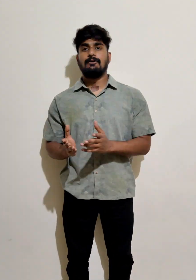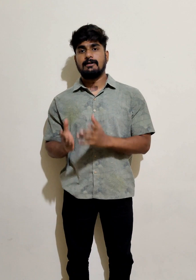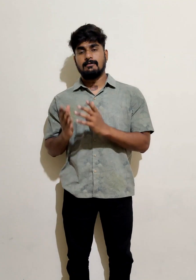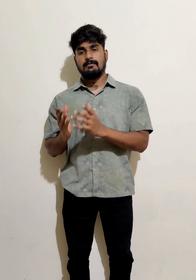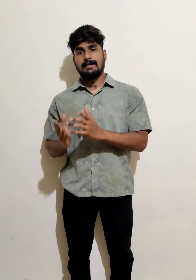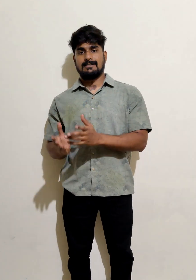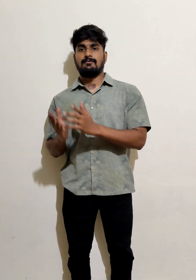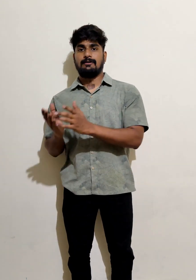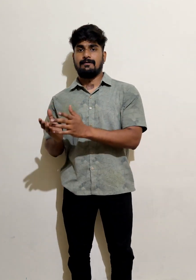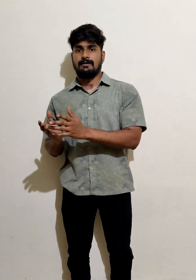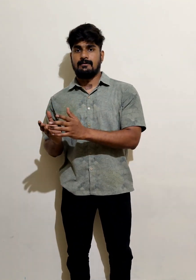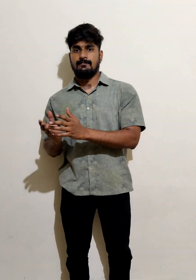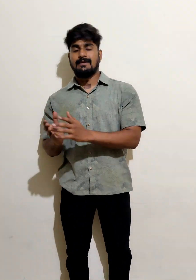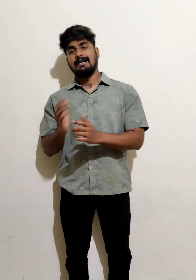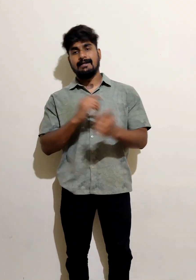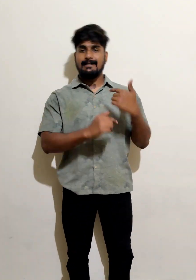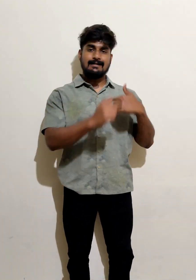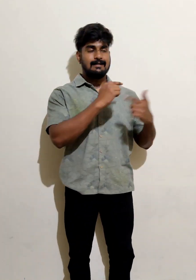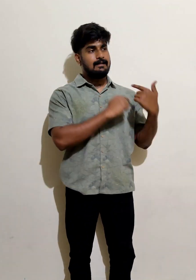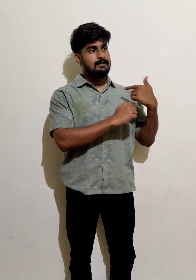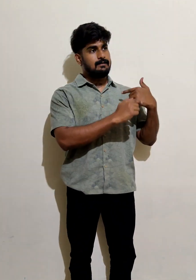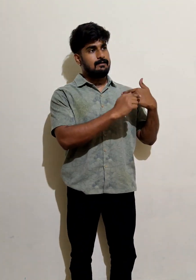default access modifier, and it